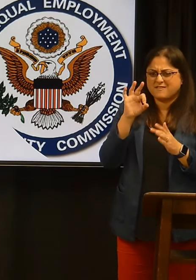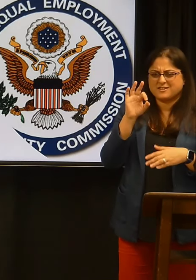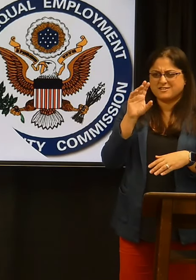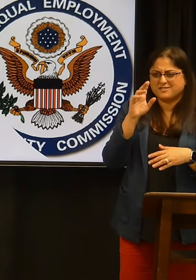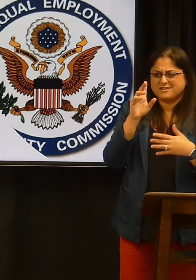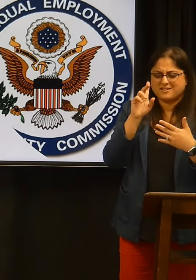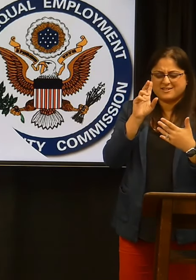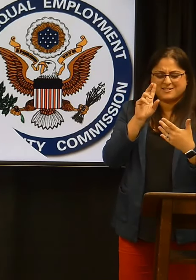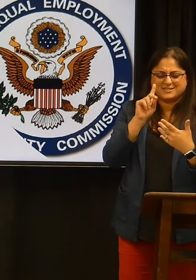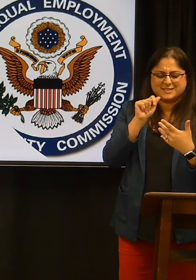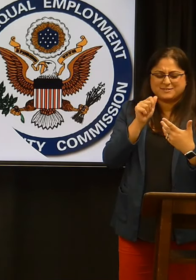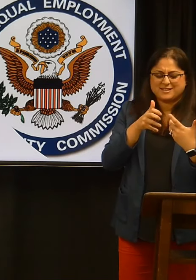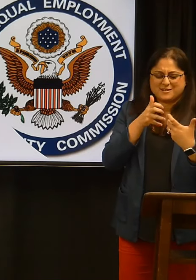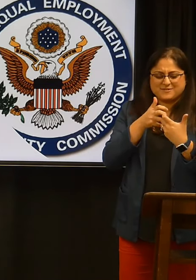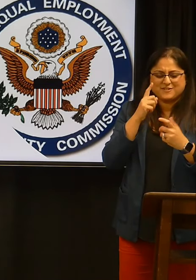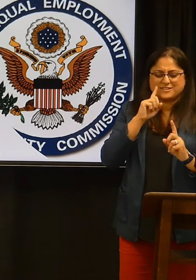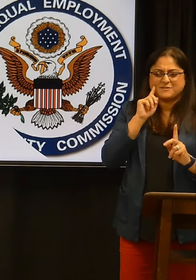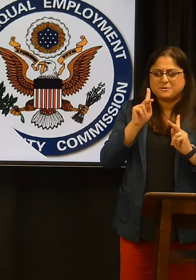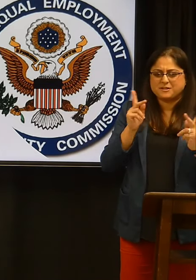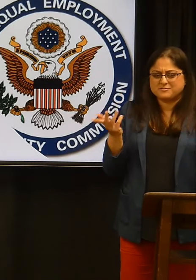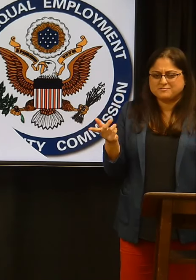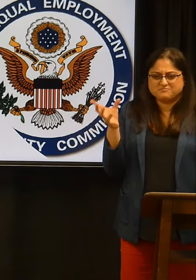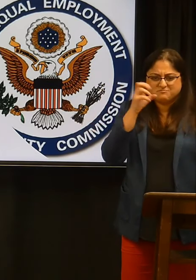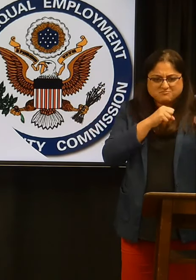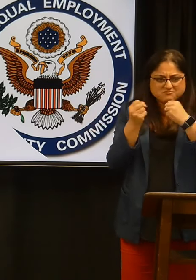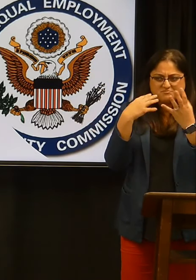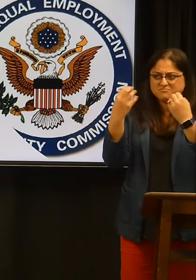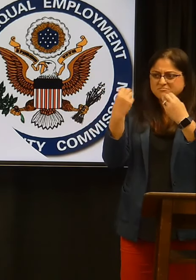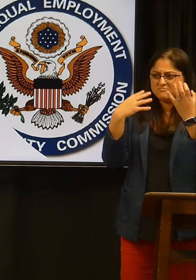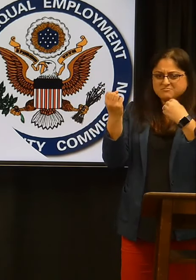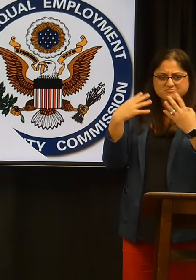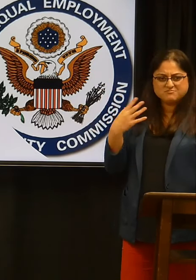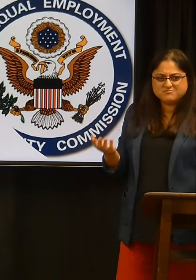So give me some examples of accommodations for deaf people.